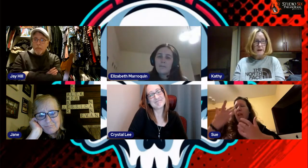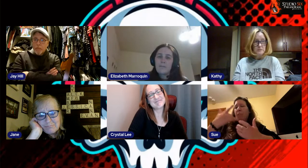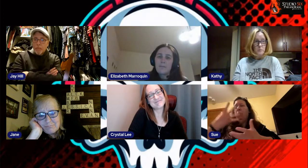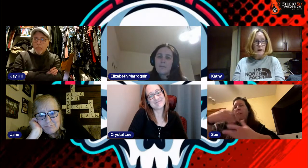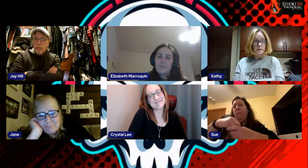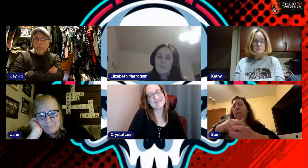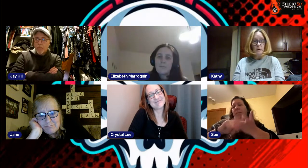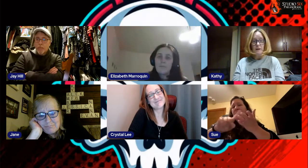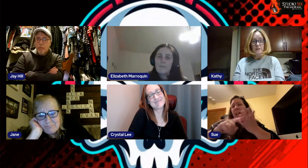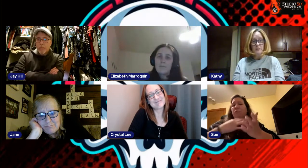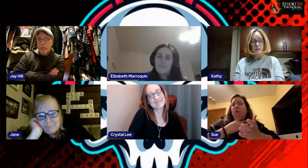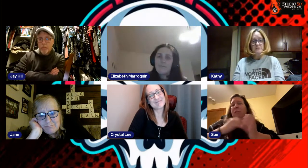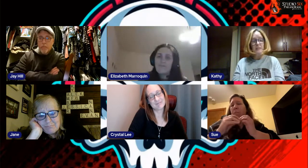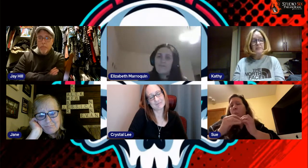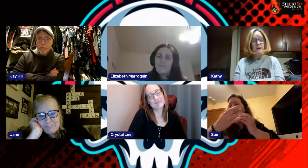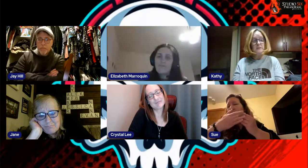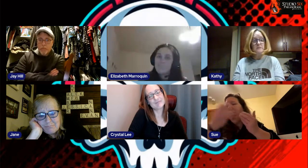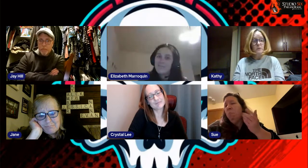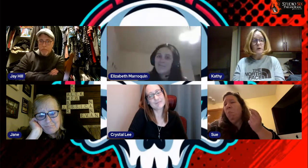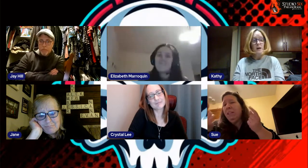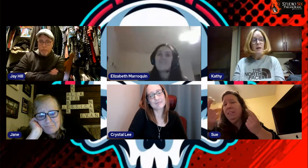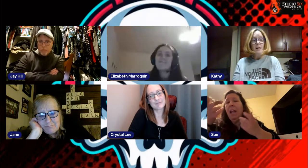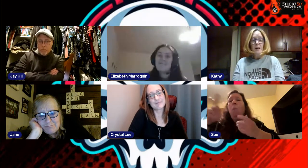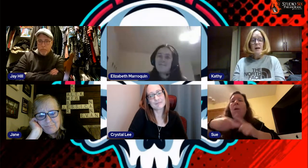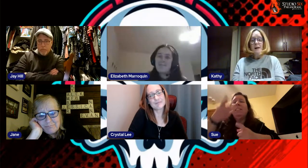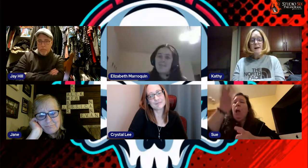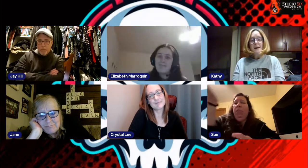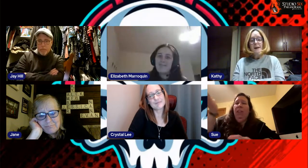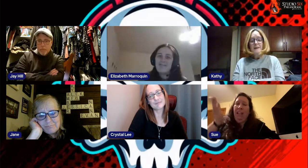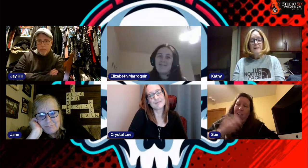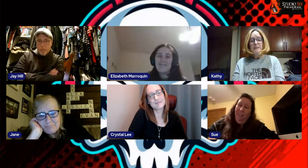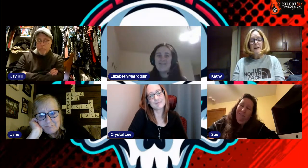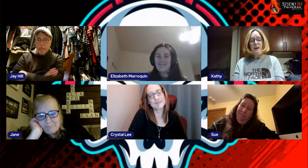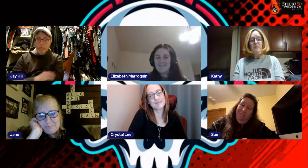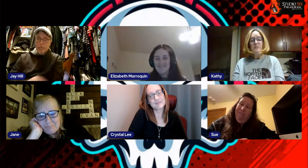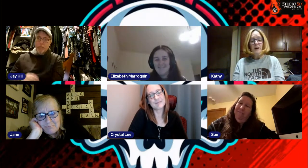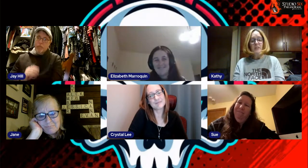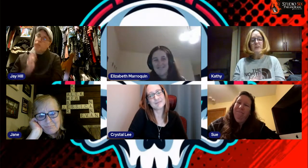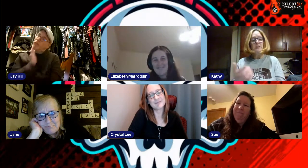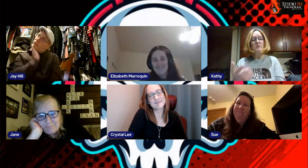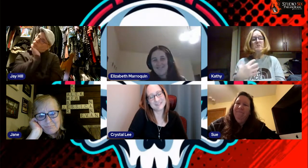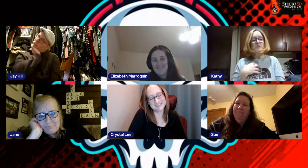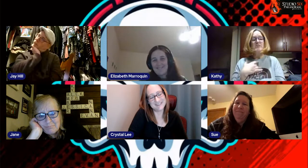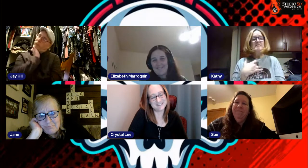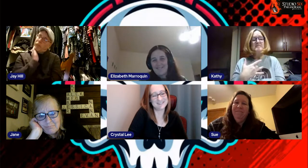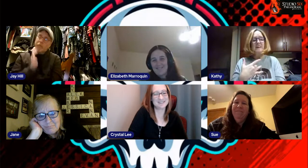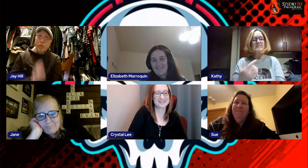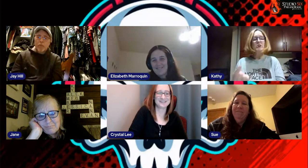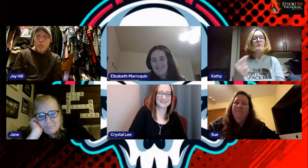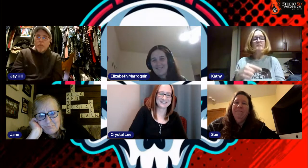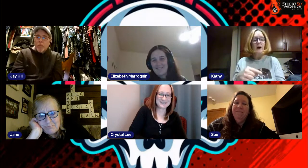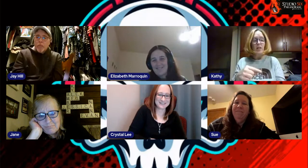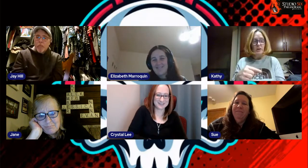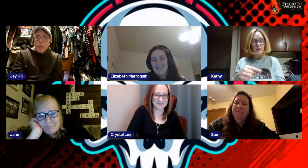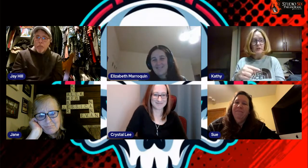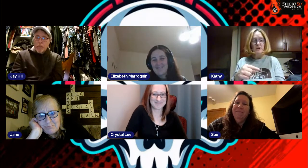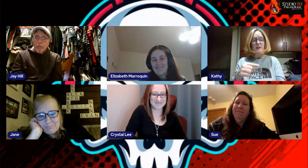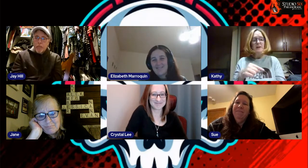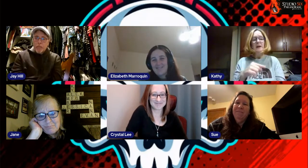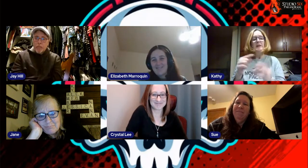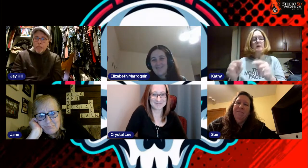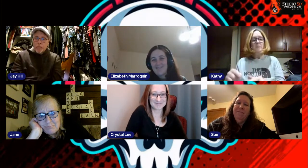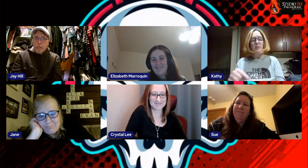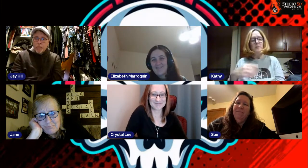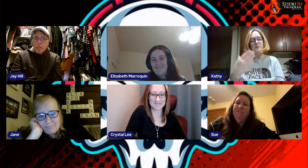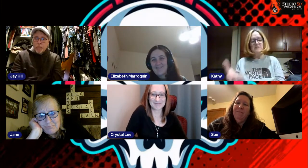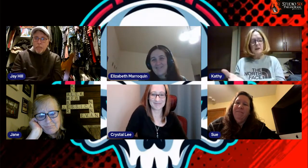already passed away. So I guess her mother said thank you for taking care of her father. So she sent her father,